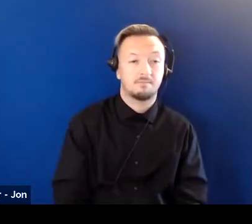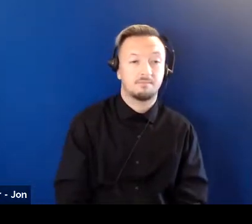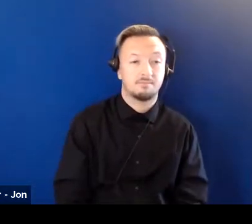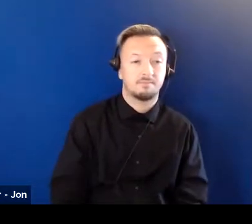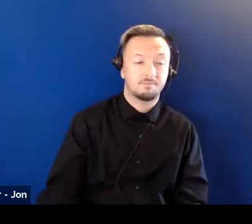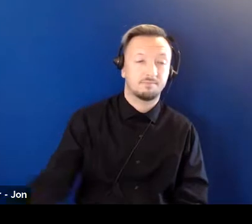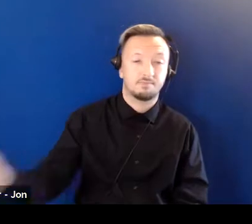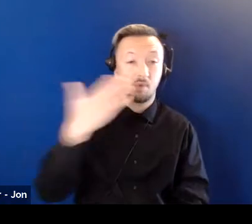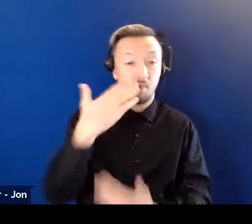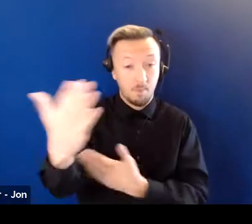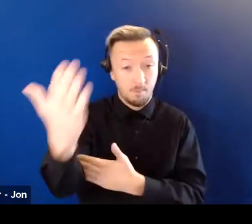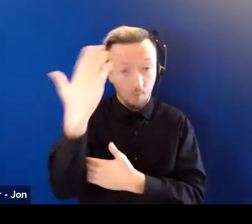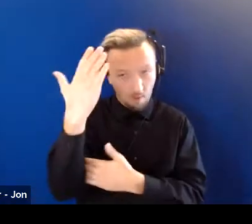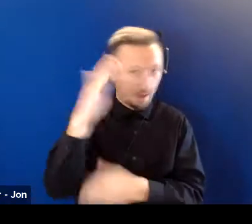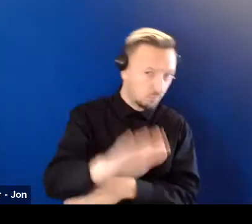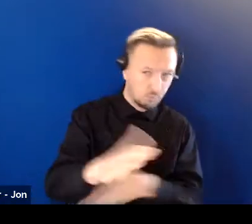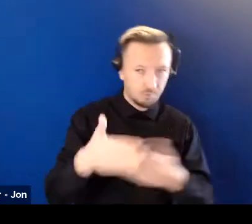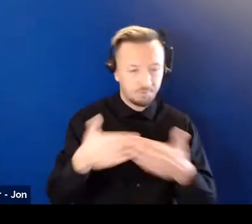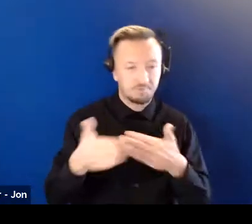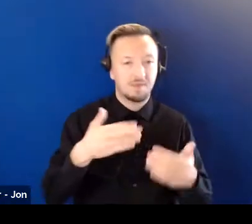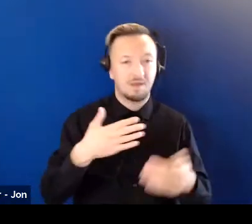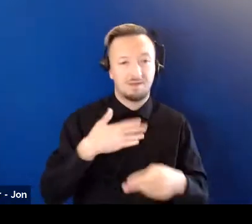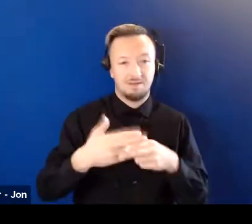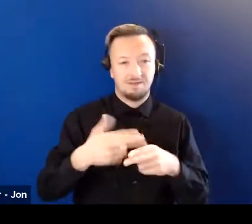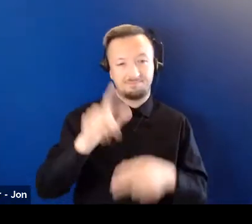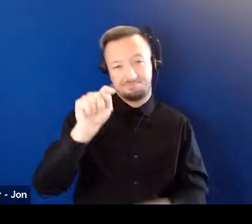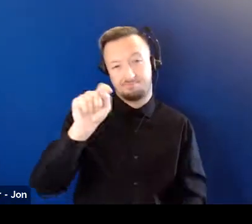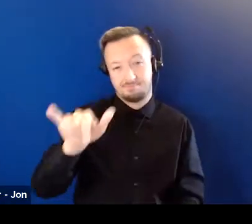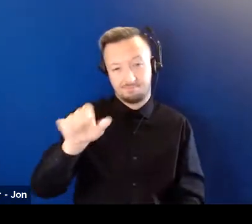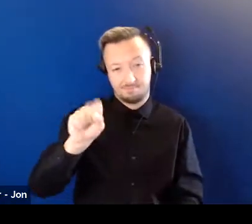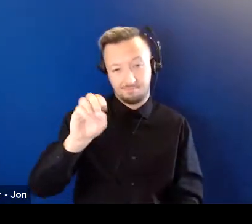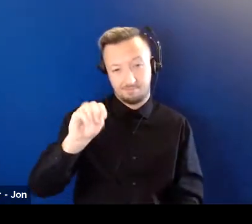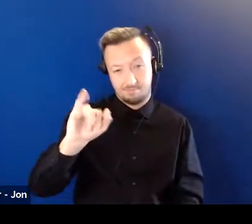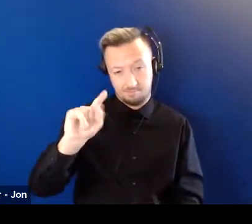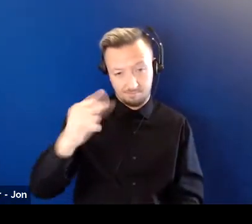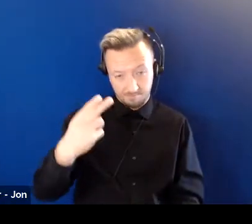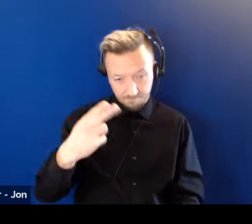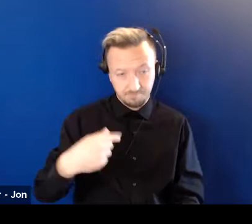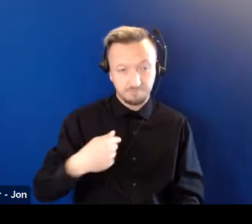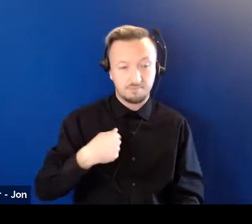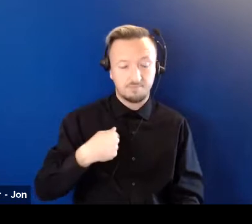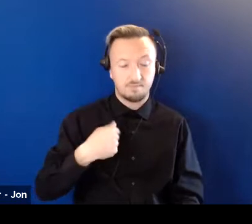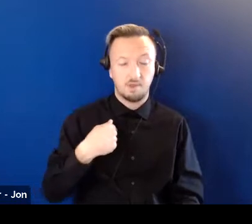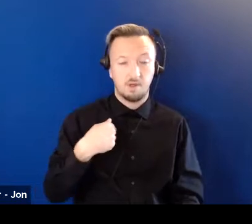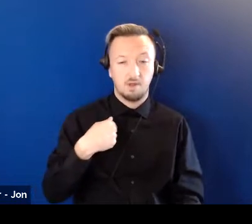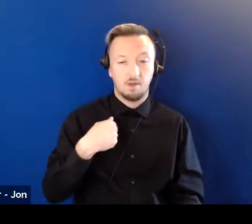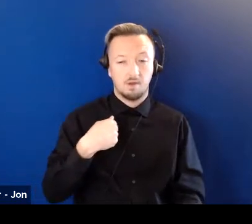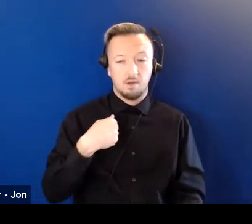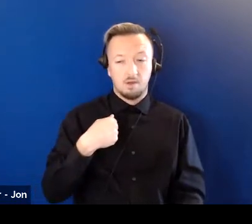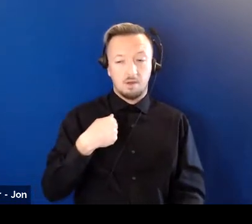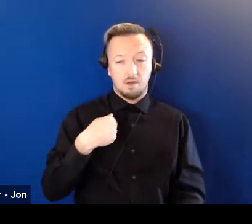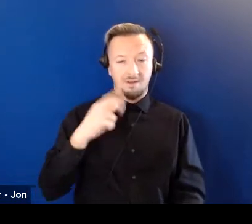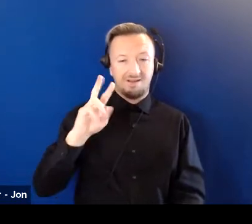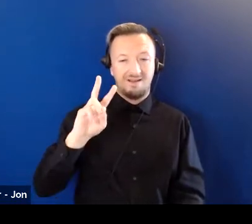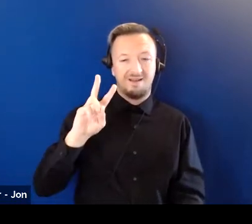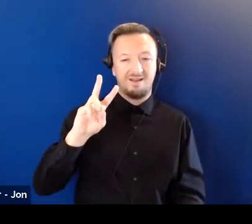Good morning or afternoon, everyone. My name is Ty Smith. I sit on I'm vice